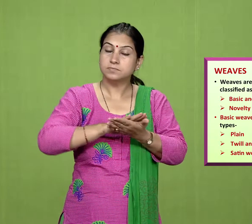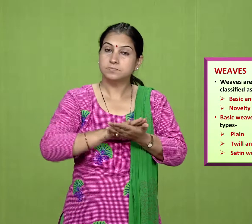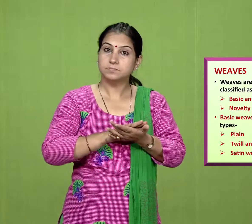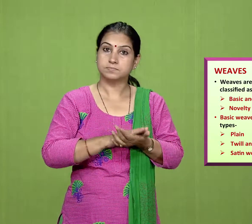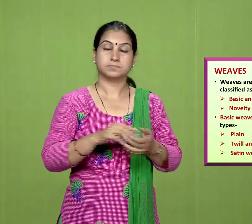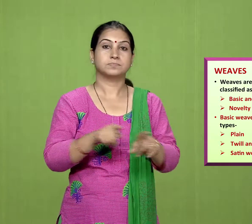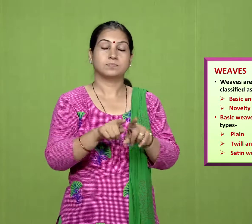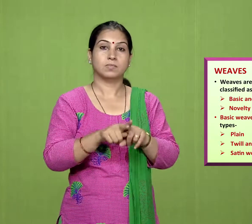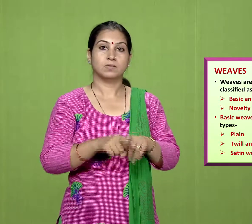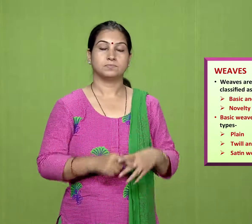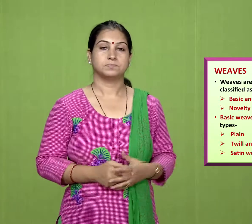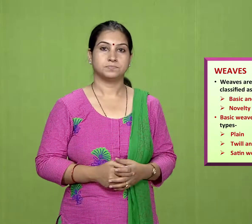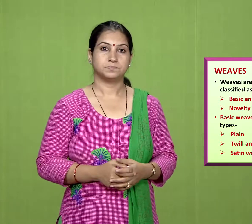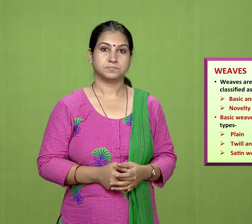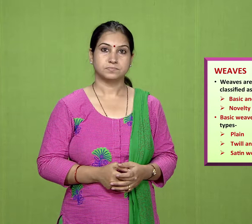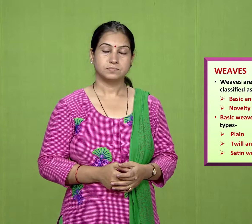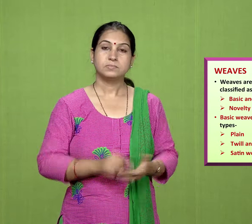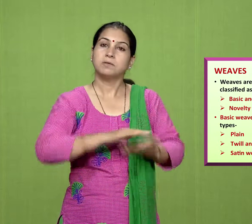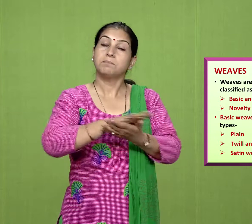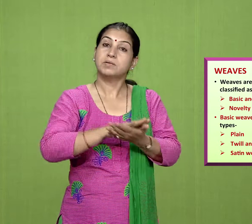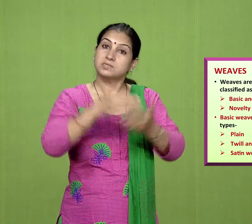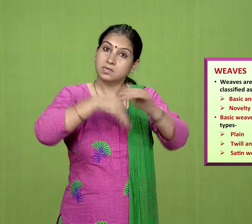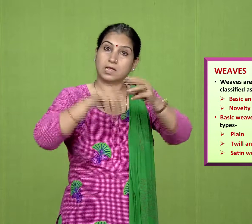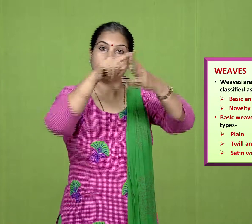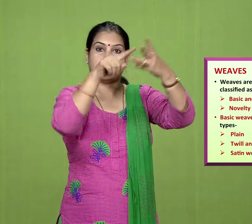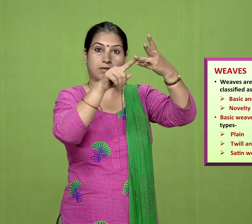weaves. The basic weaves are of three types: